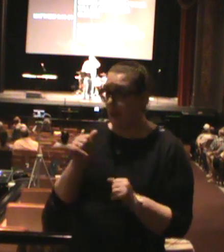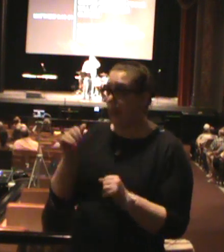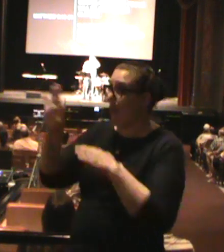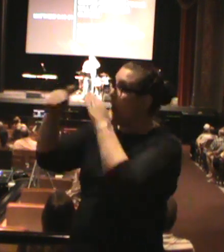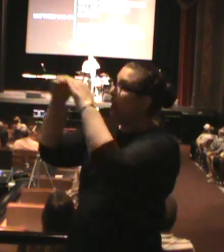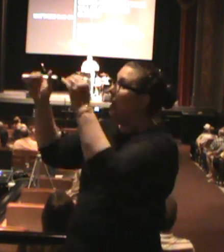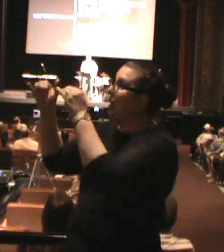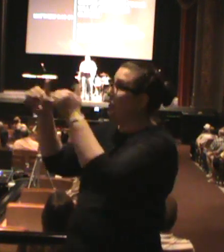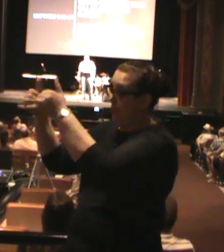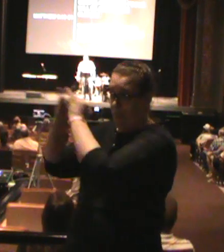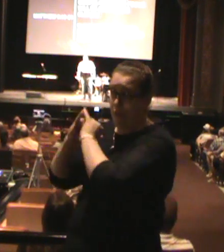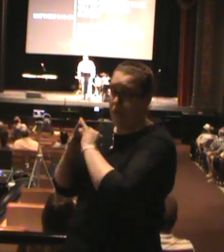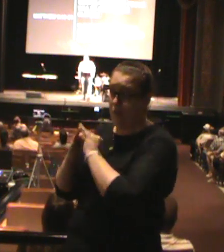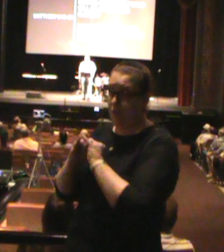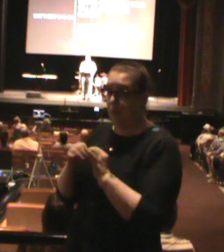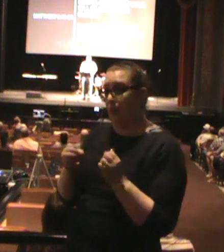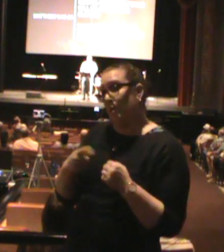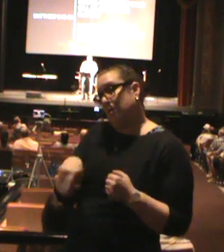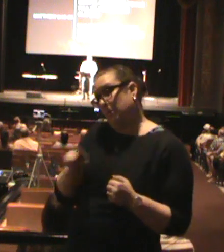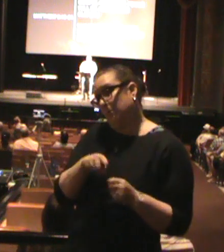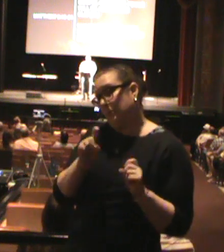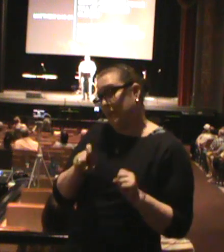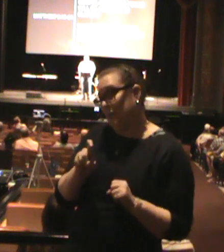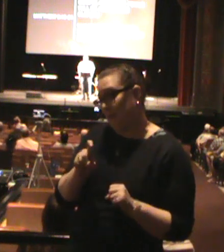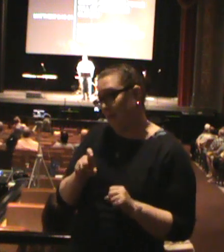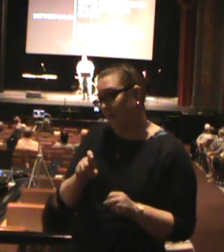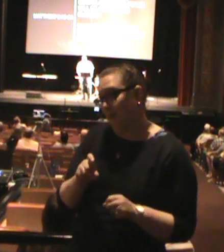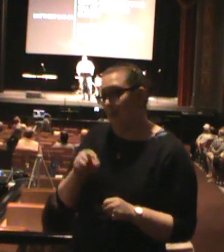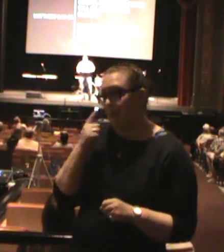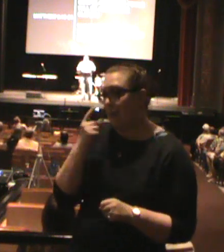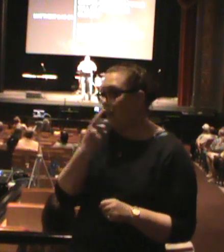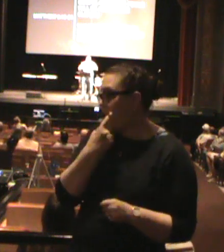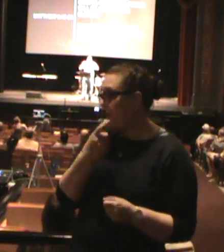need to get your eyesight checked and don't say made in China when you do it.